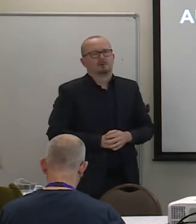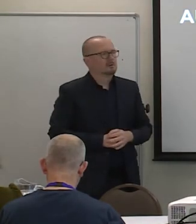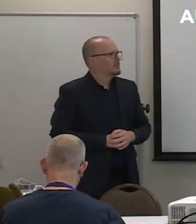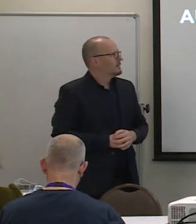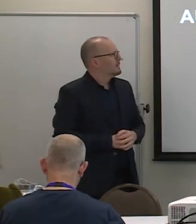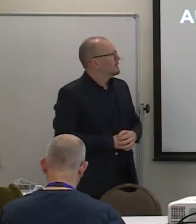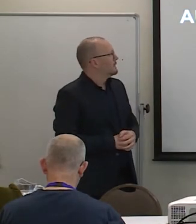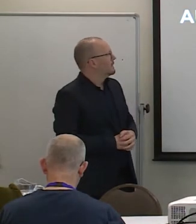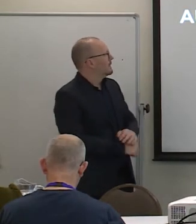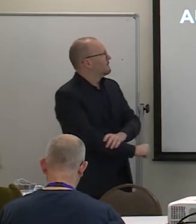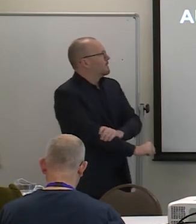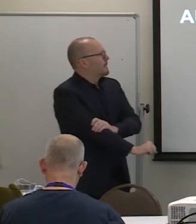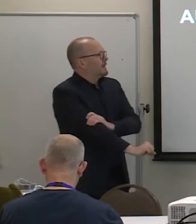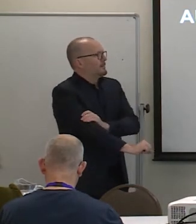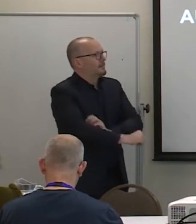So now you've all...